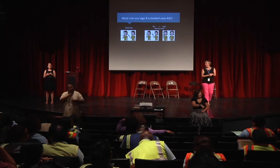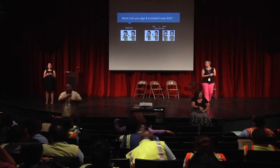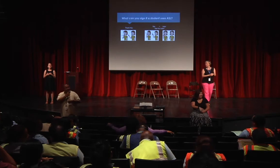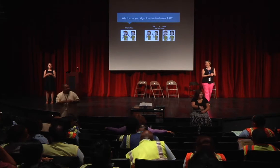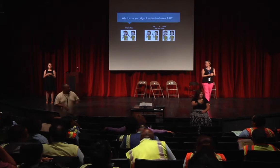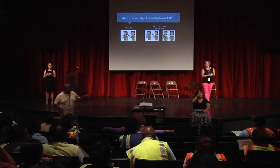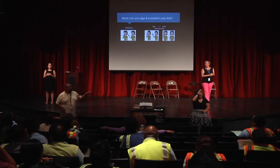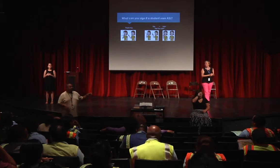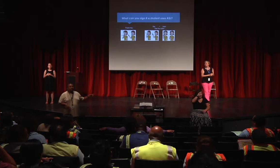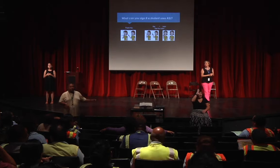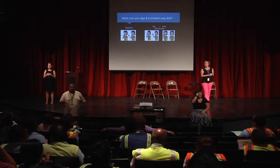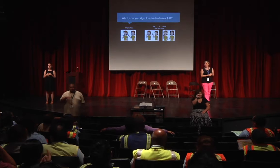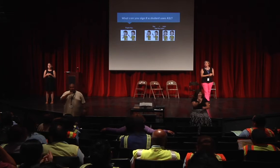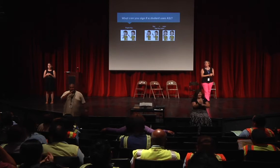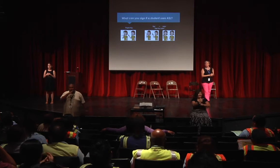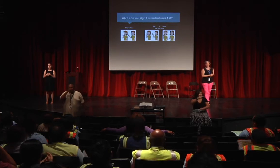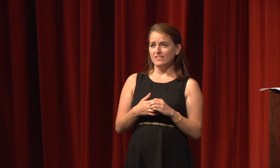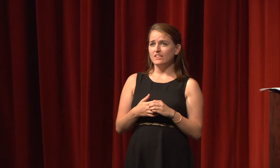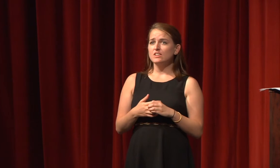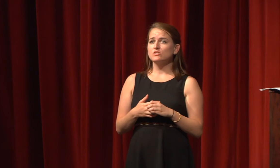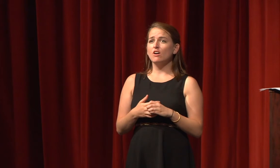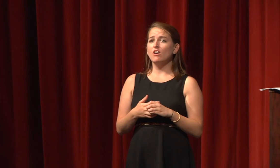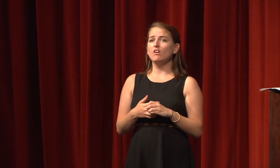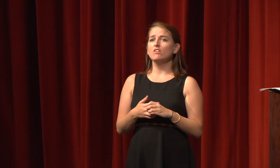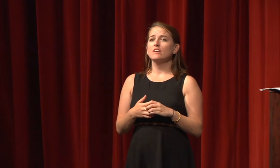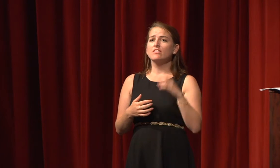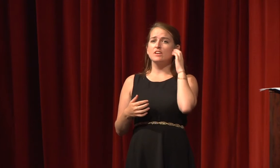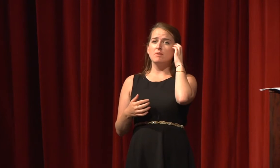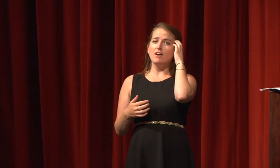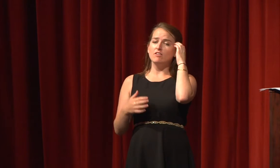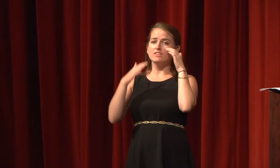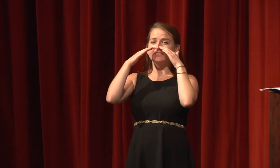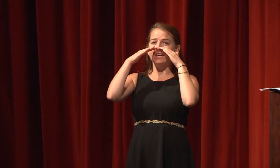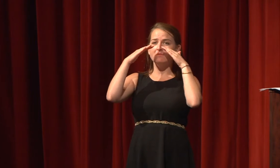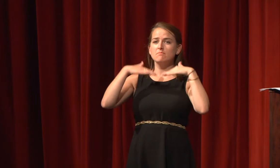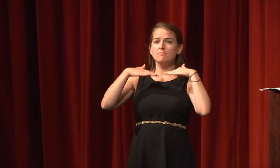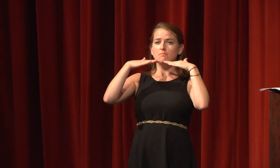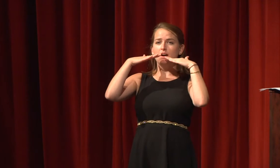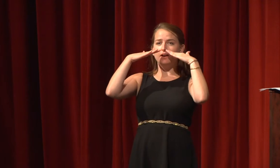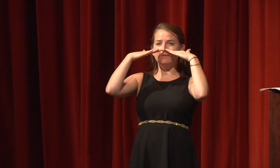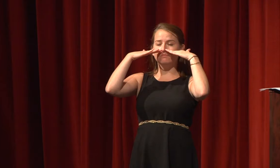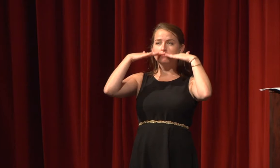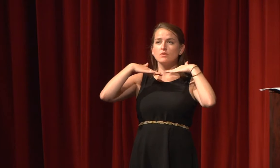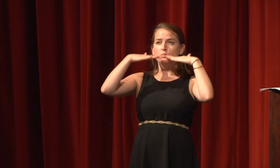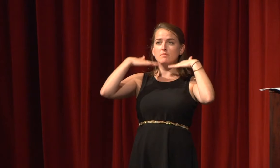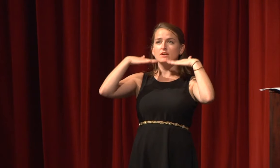Mom and dad. Mom and dad. So think about the same. Women are